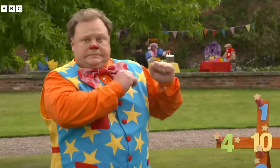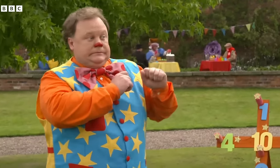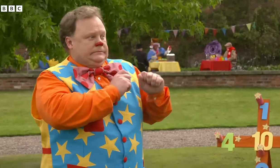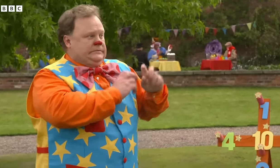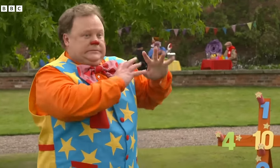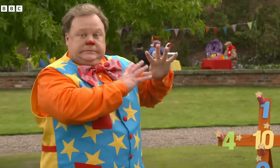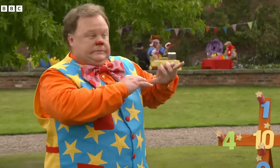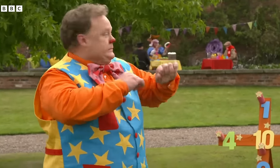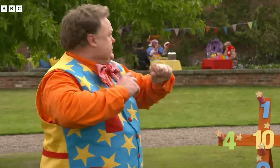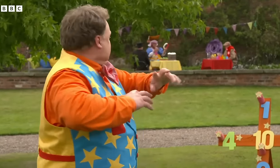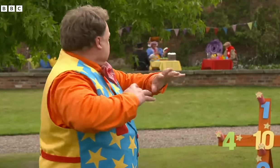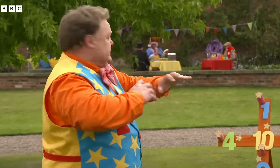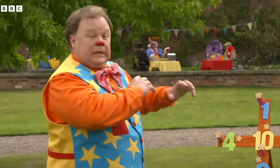Not the Black Forest gatto.